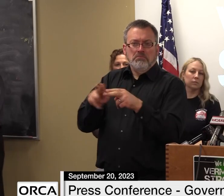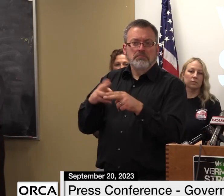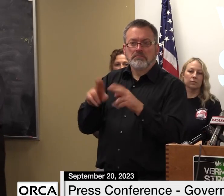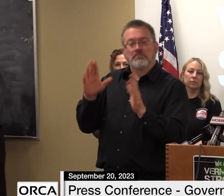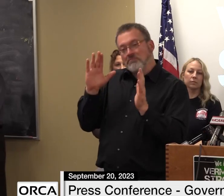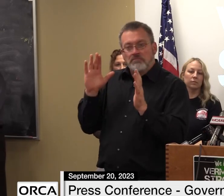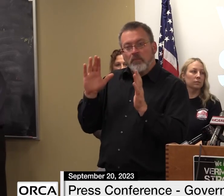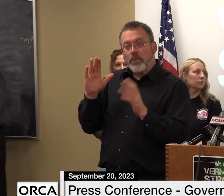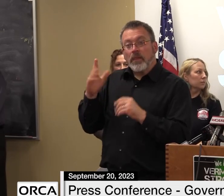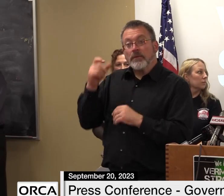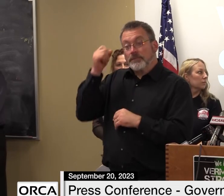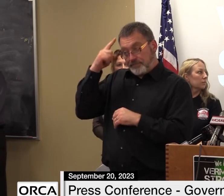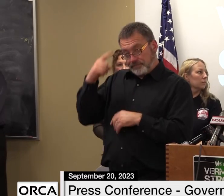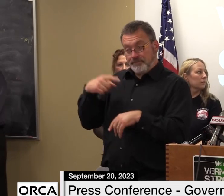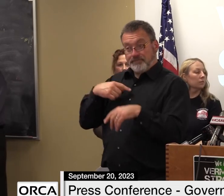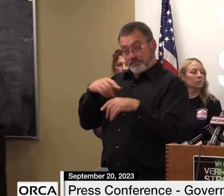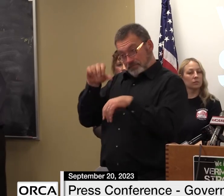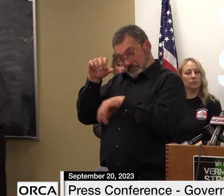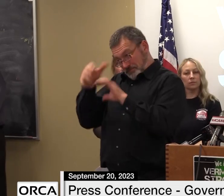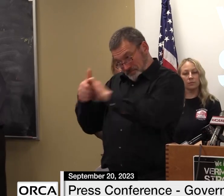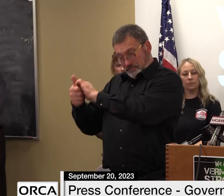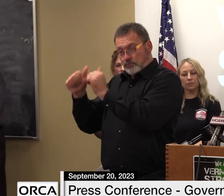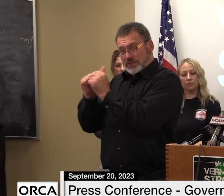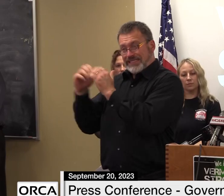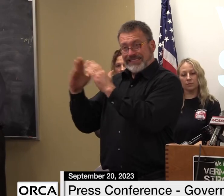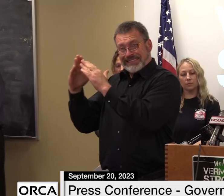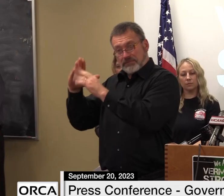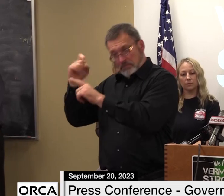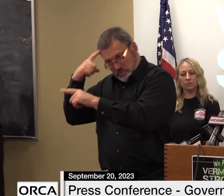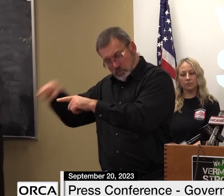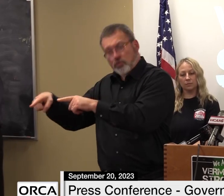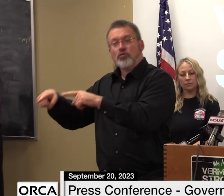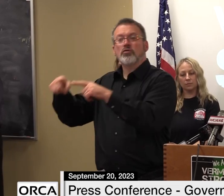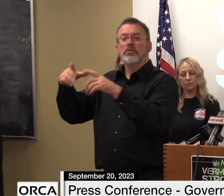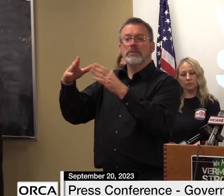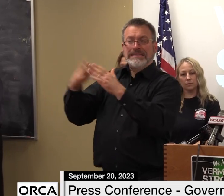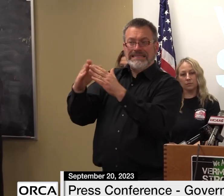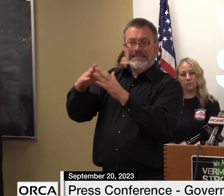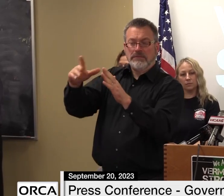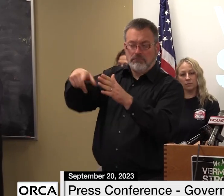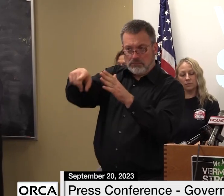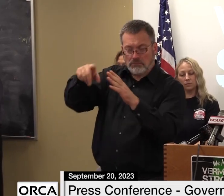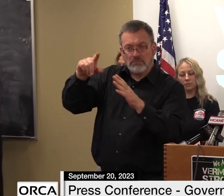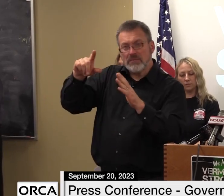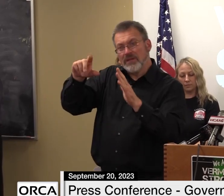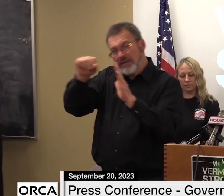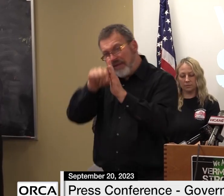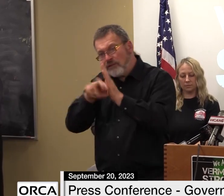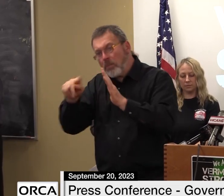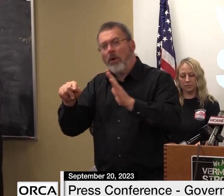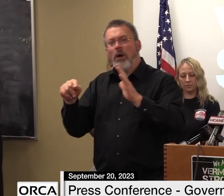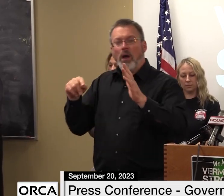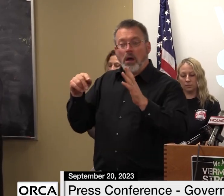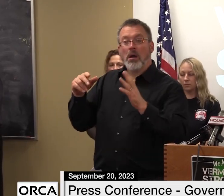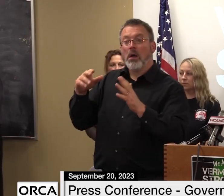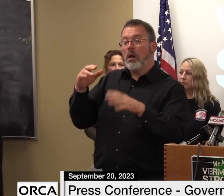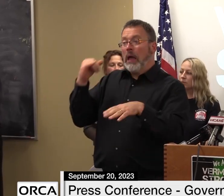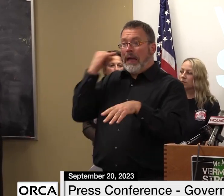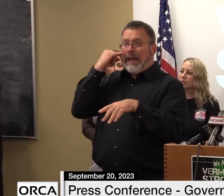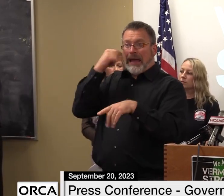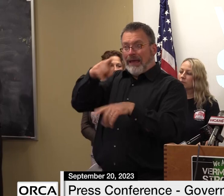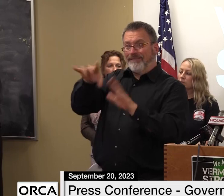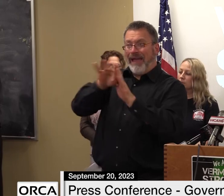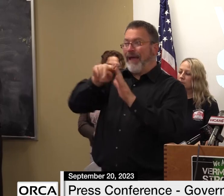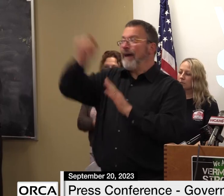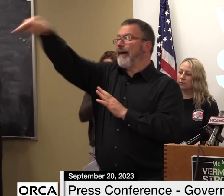city on potentials for it. If there's another plot we can move it to or adjust, you know, that would be optimum. For